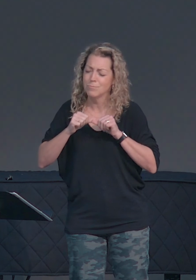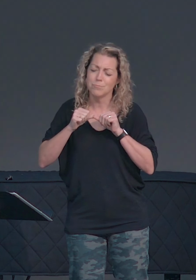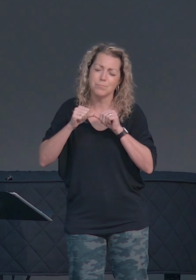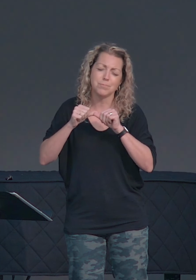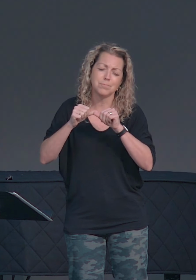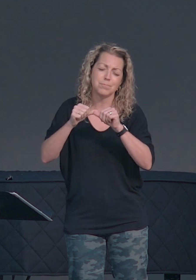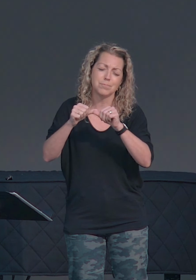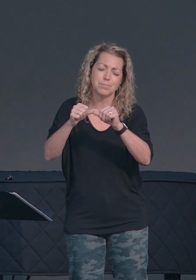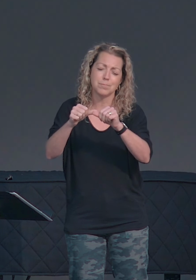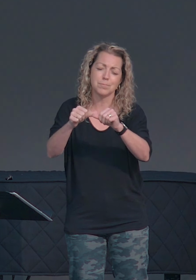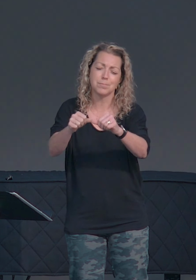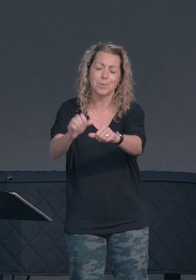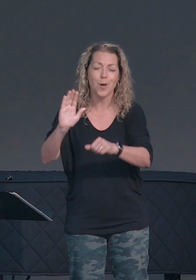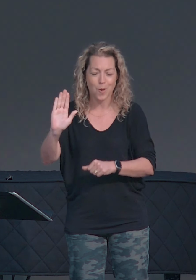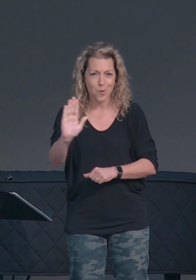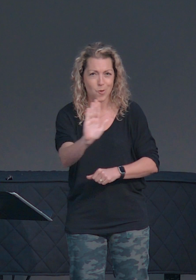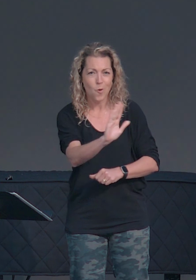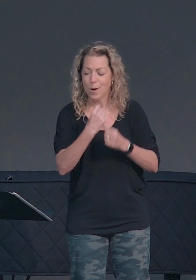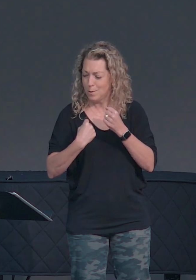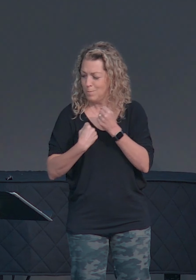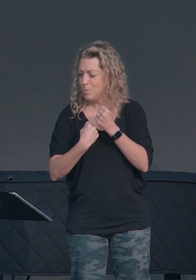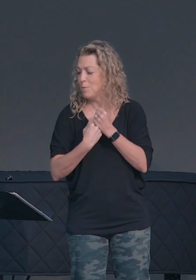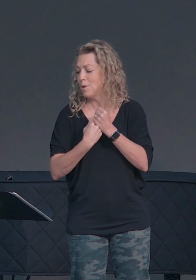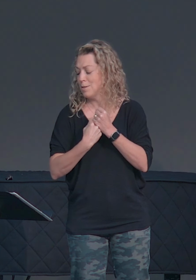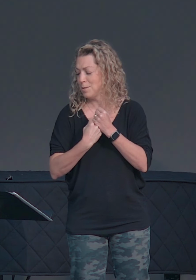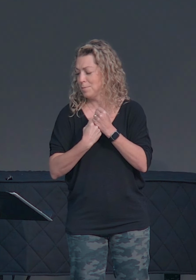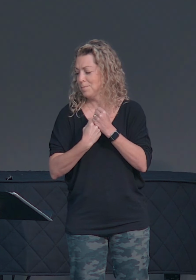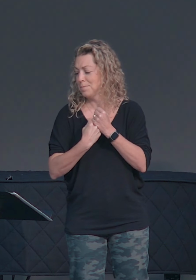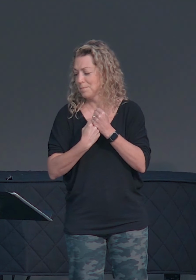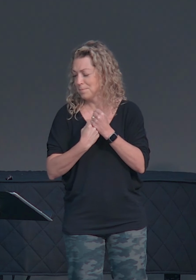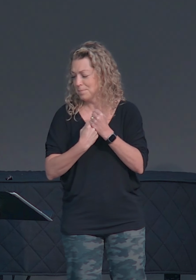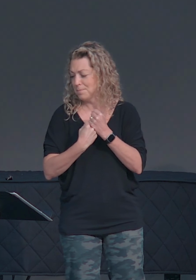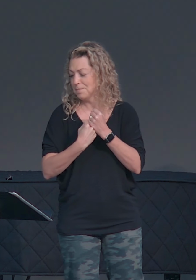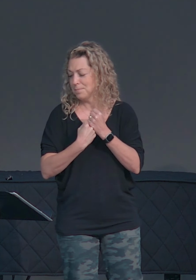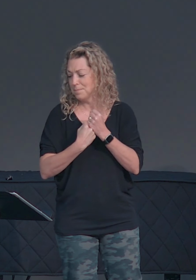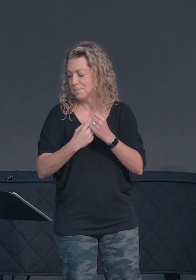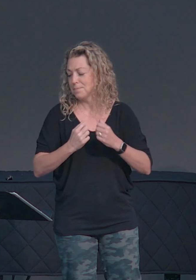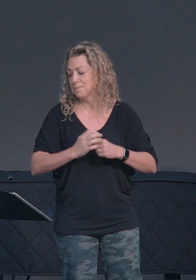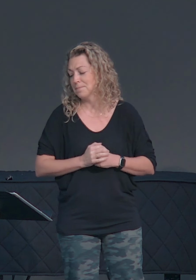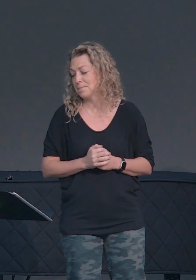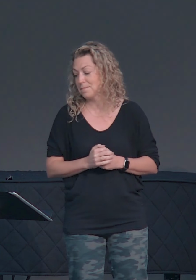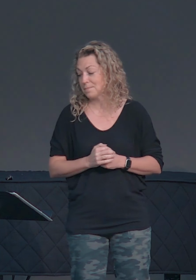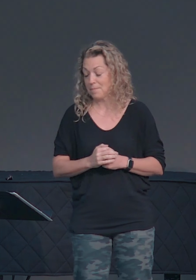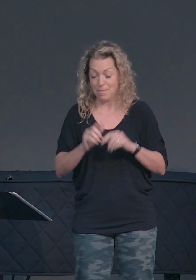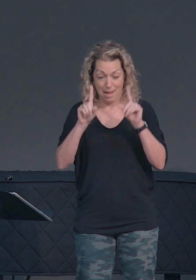Shall be thy